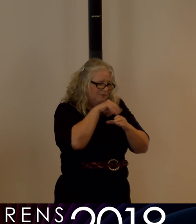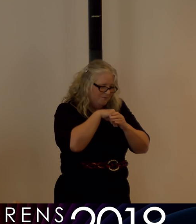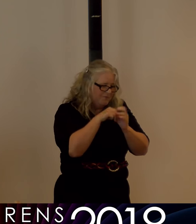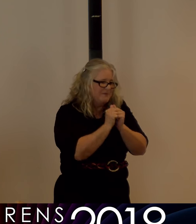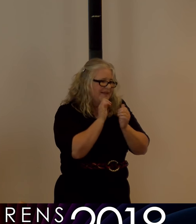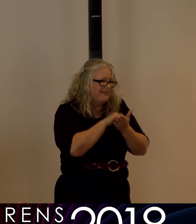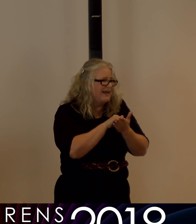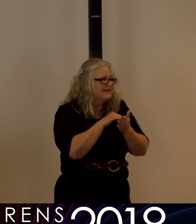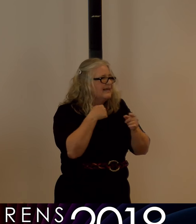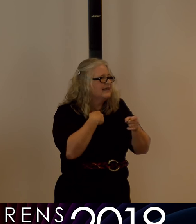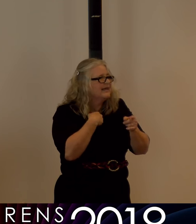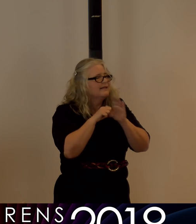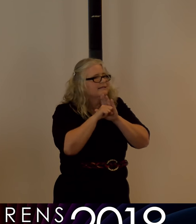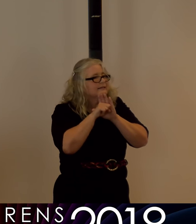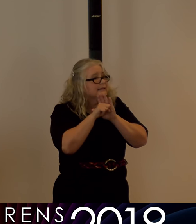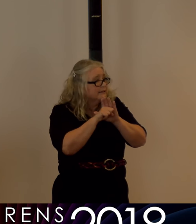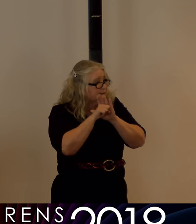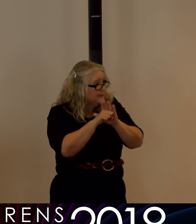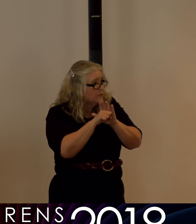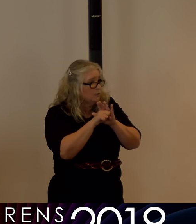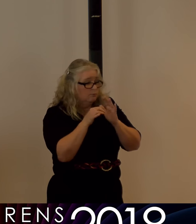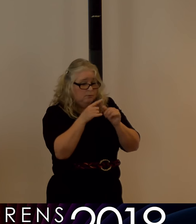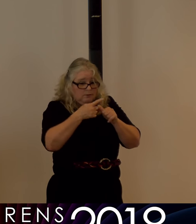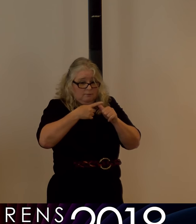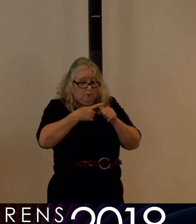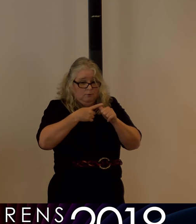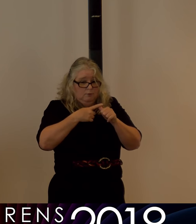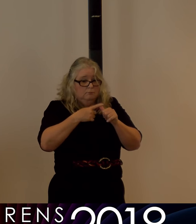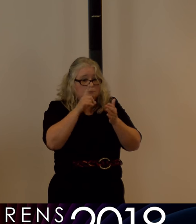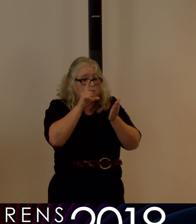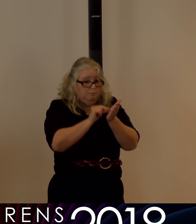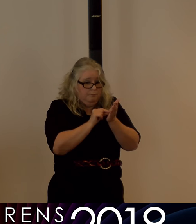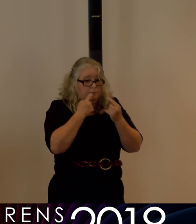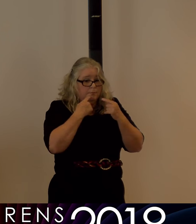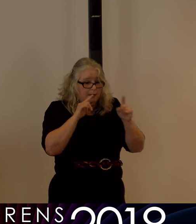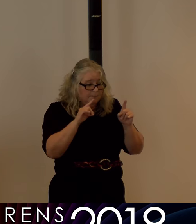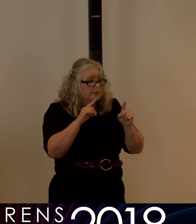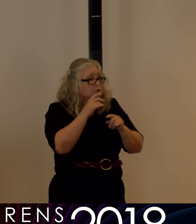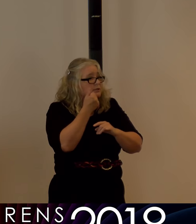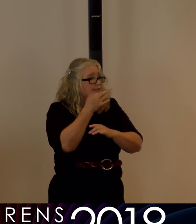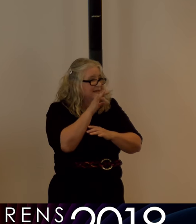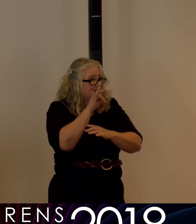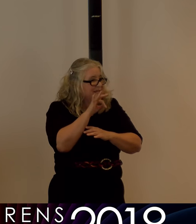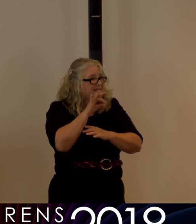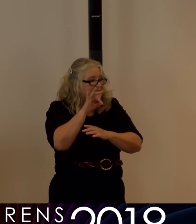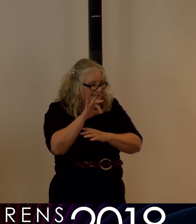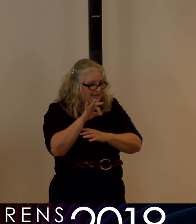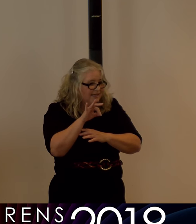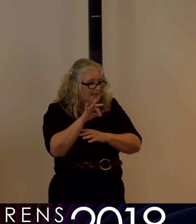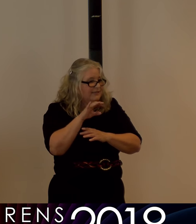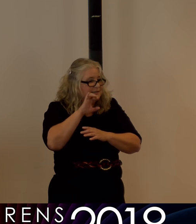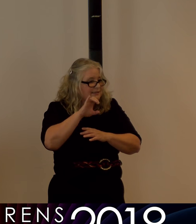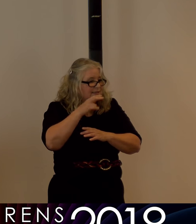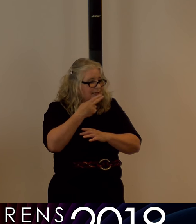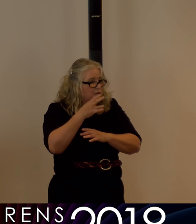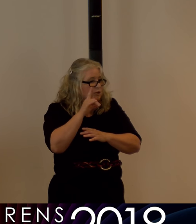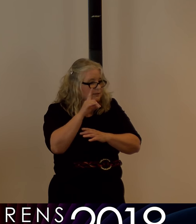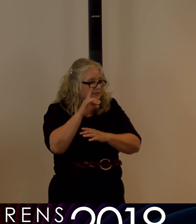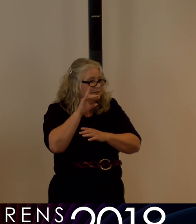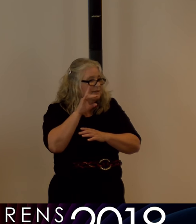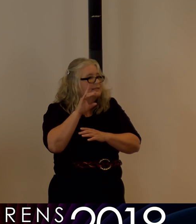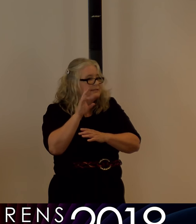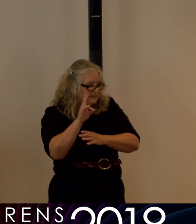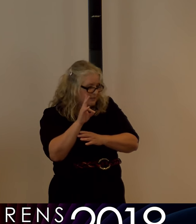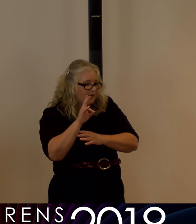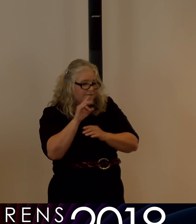was first used or published back in 1999. The CHD7 gene was discovered in